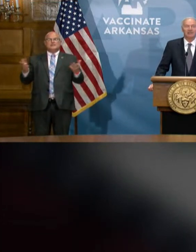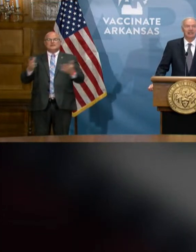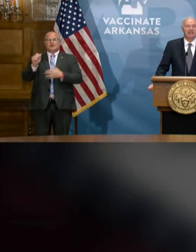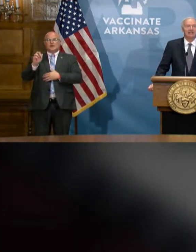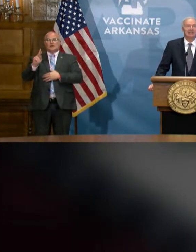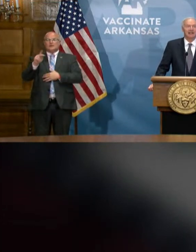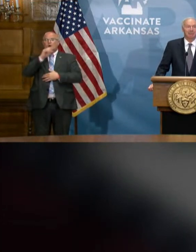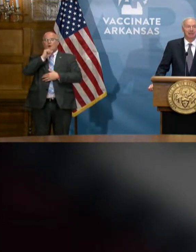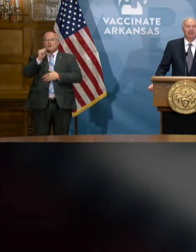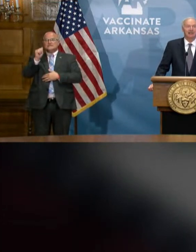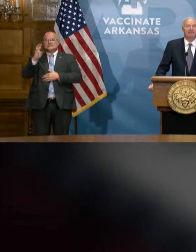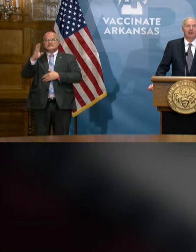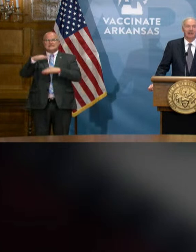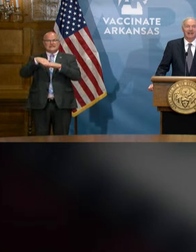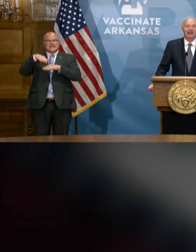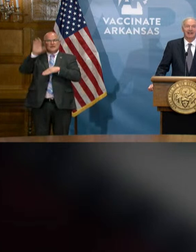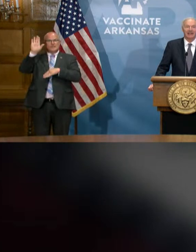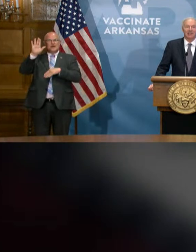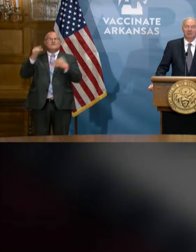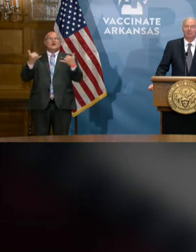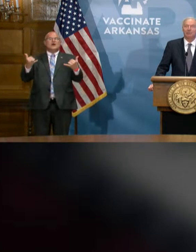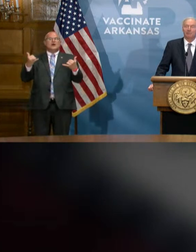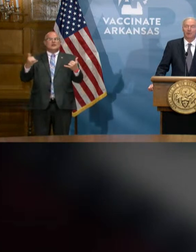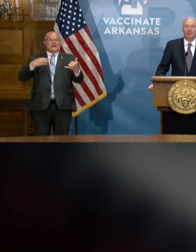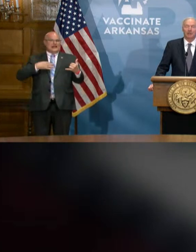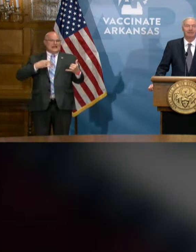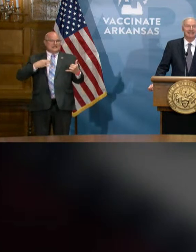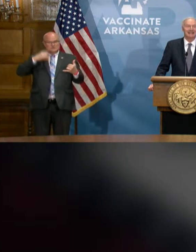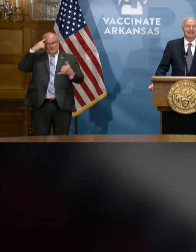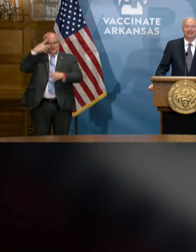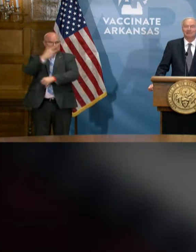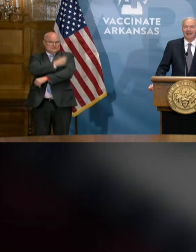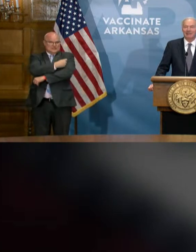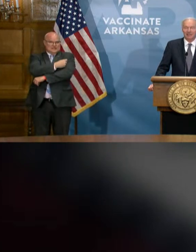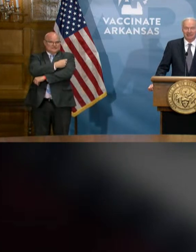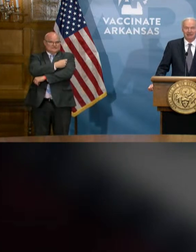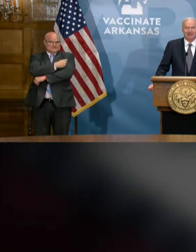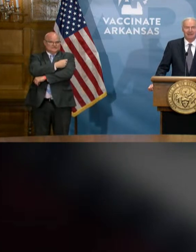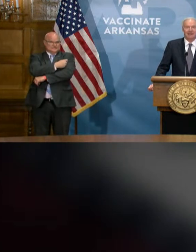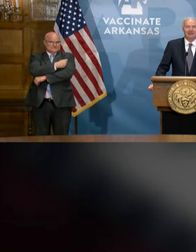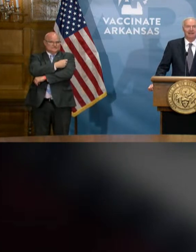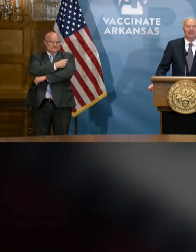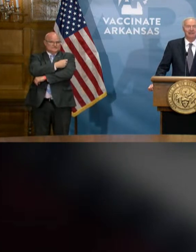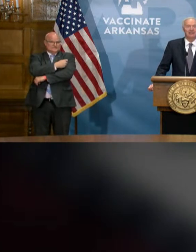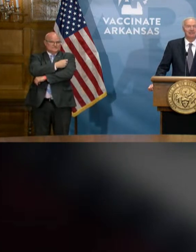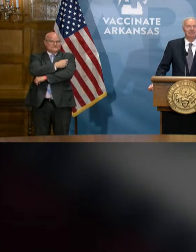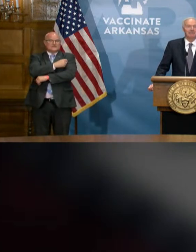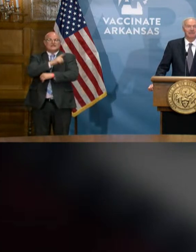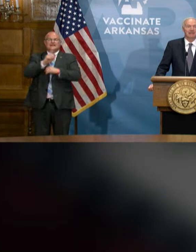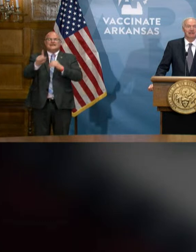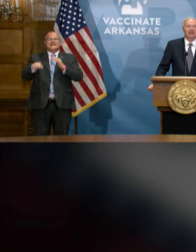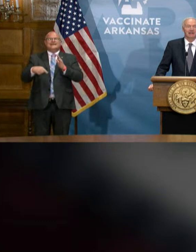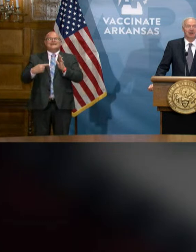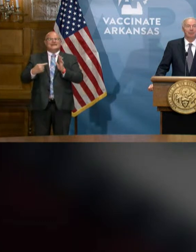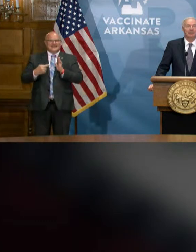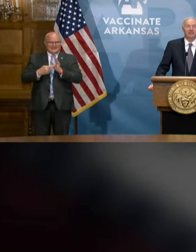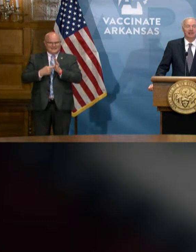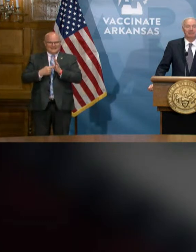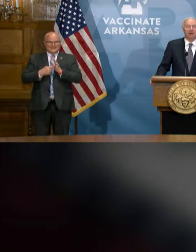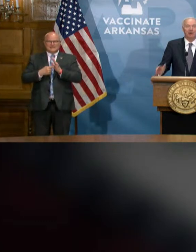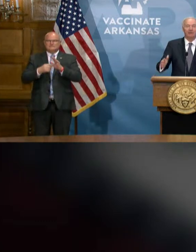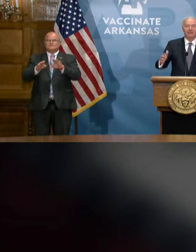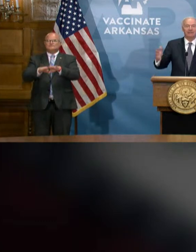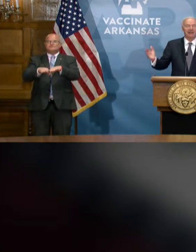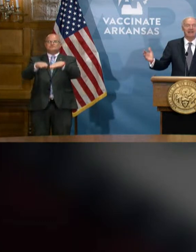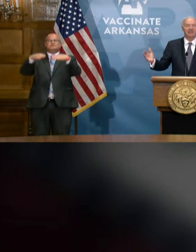age 16 and above are now eligible for the COVID-19 vaccine. This opens